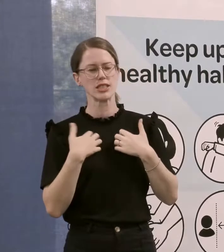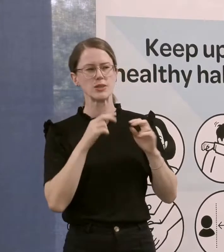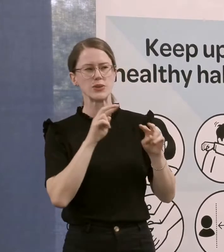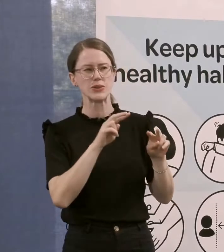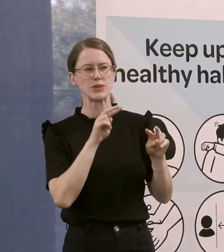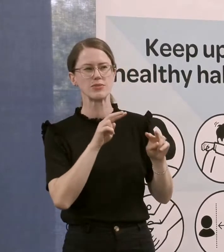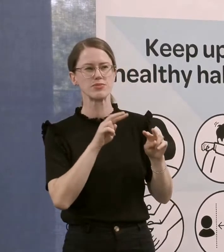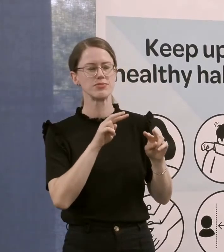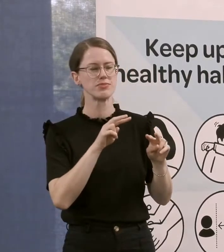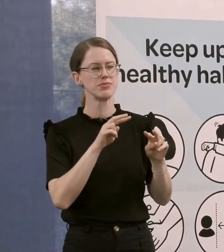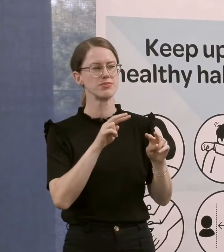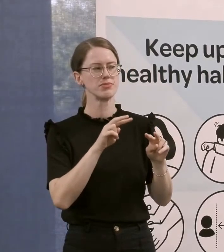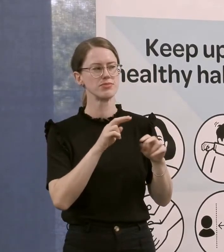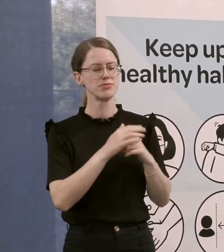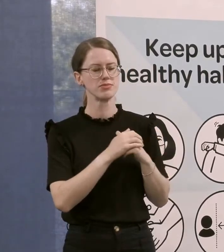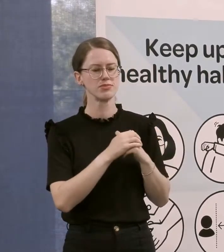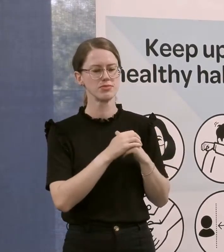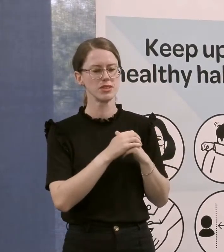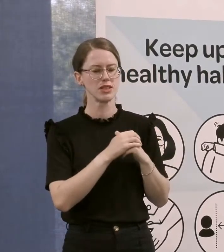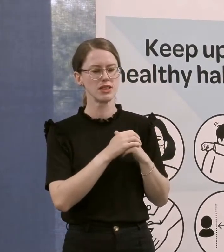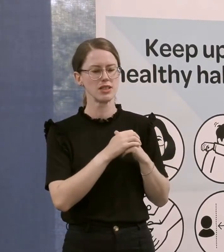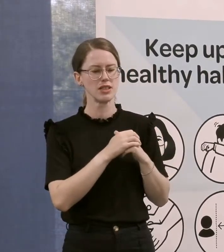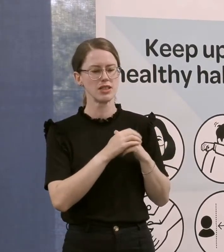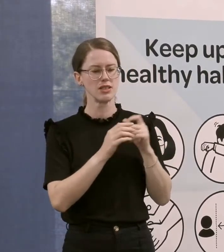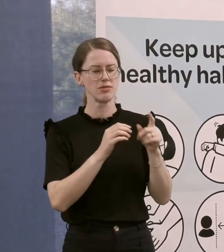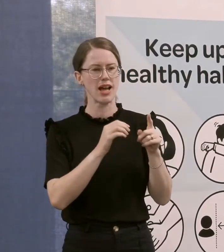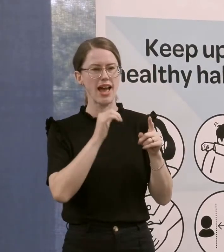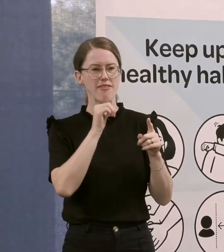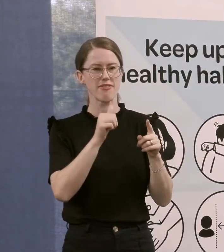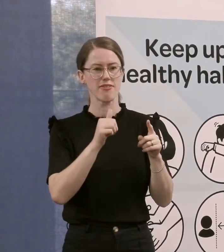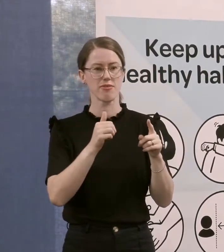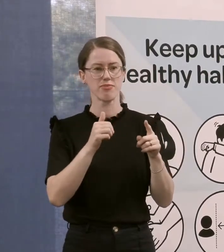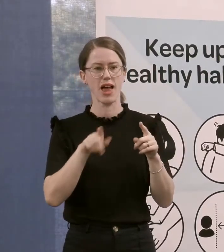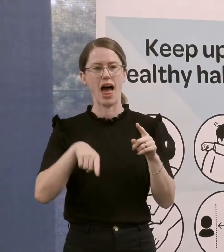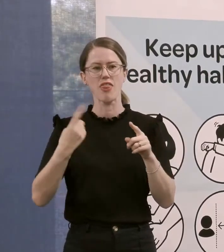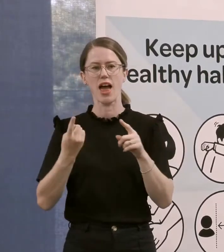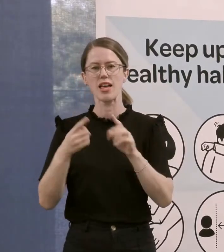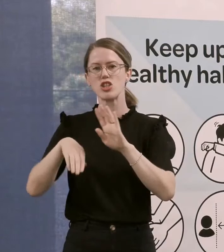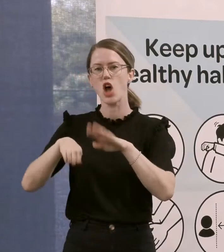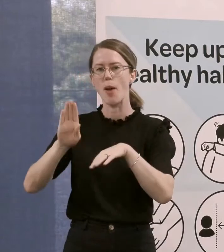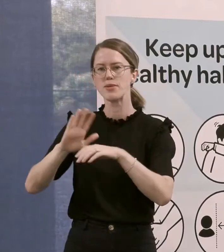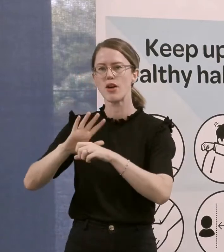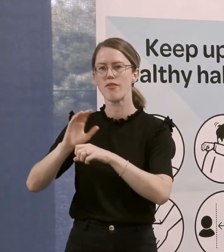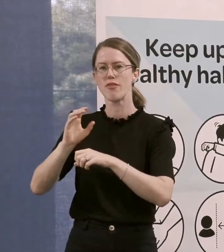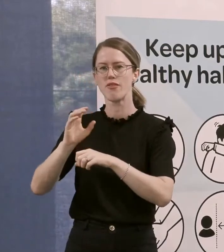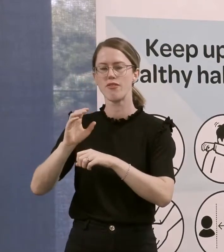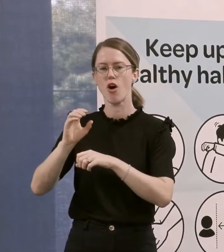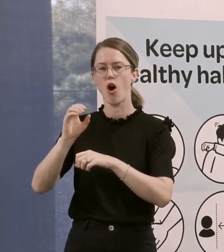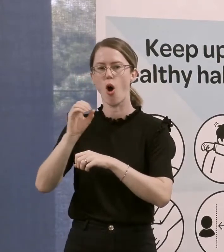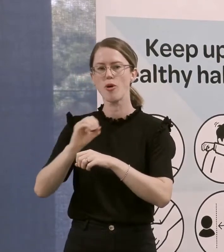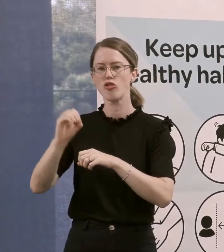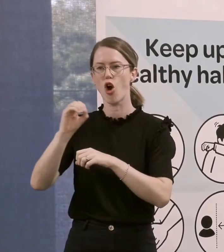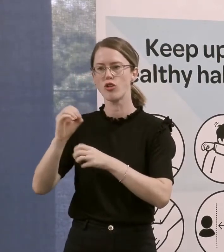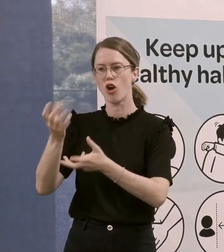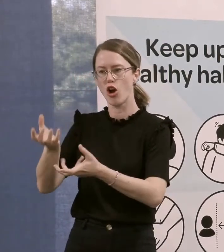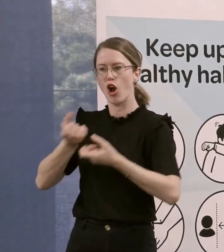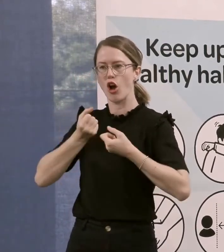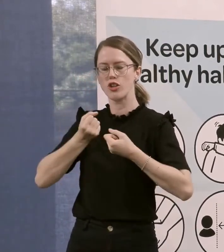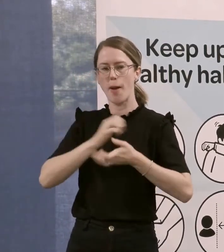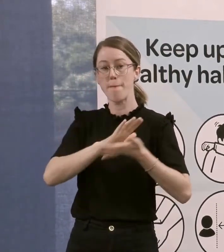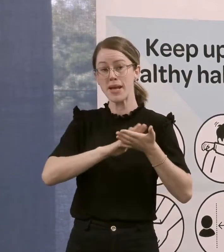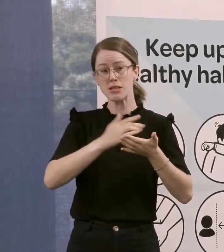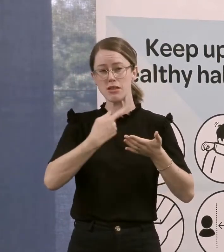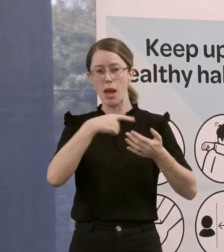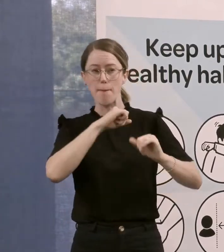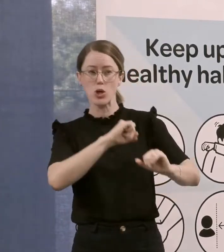see just what sort of cross-immunity people who have been infected with earlier subvariants of Omicron have